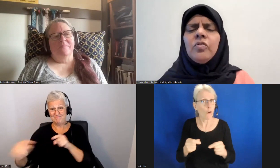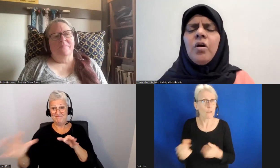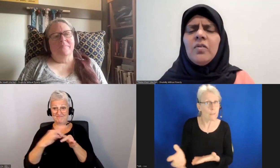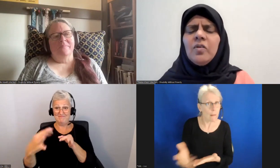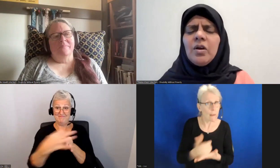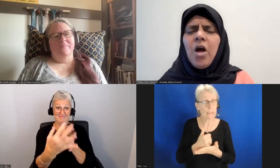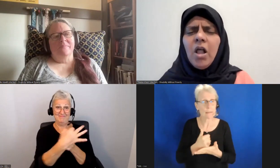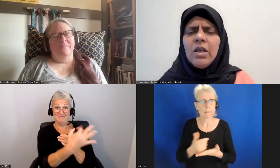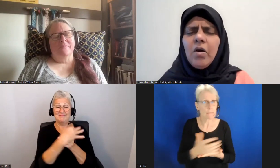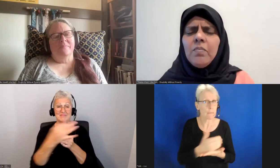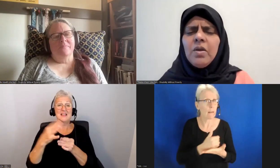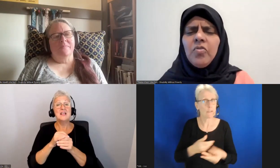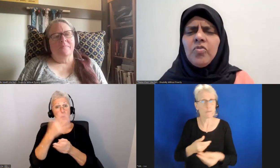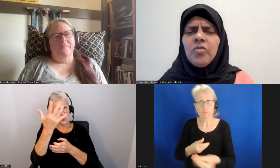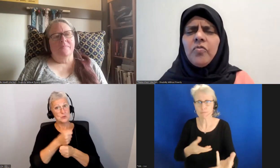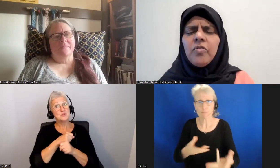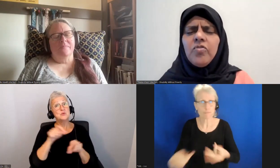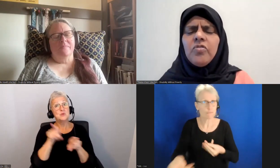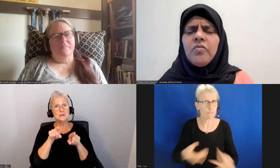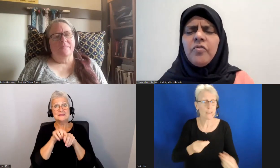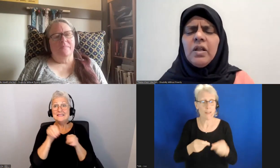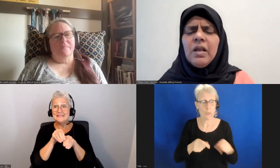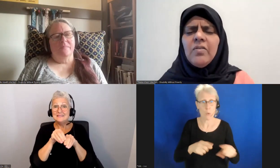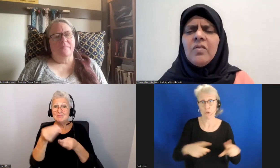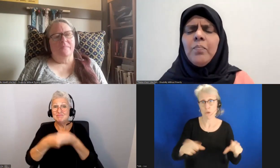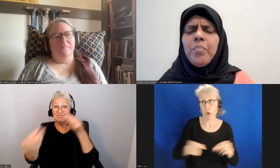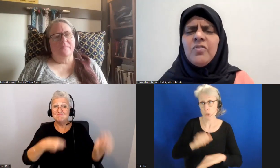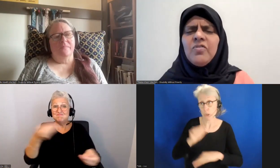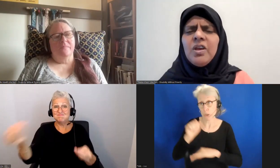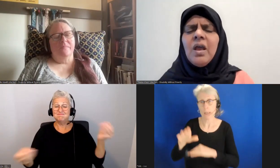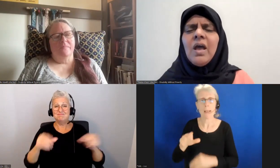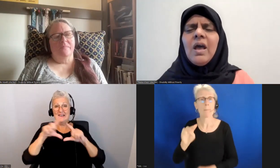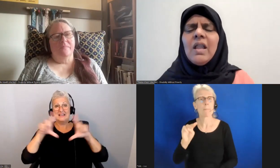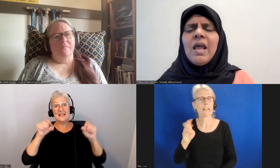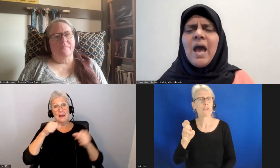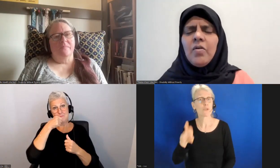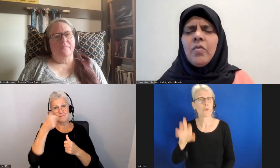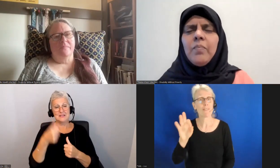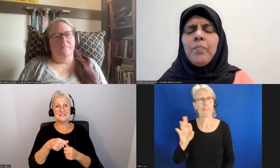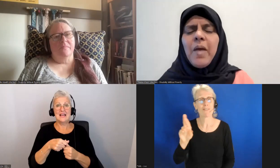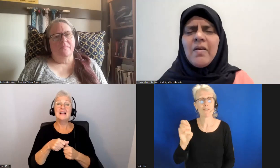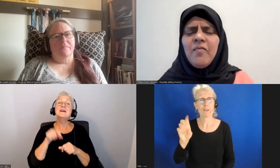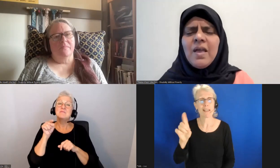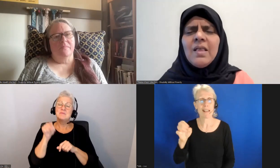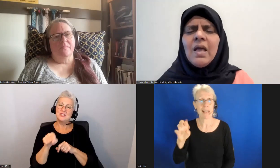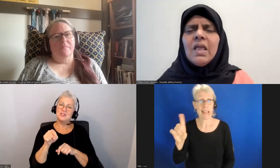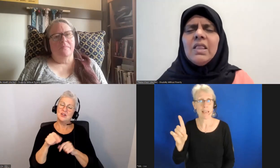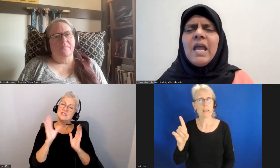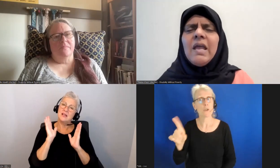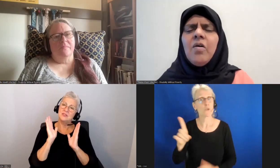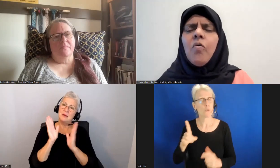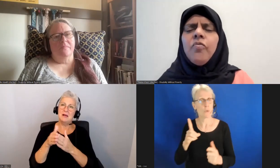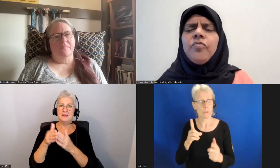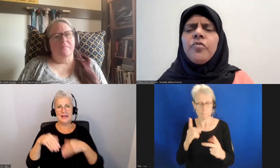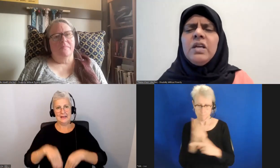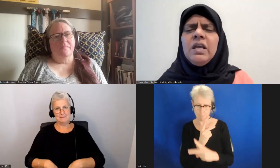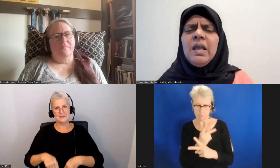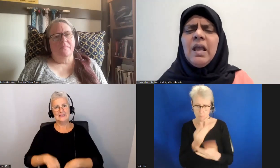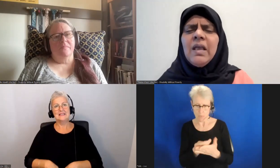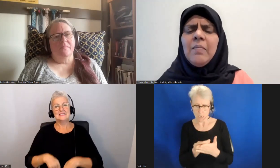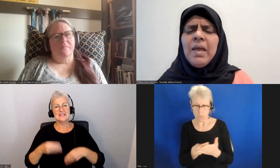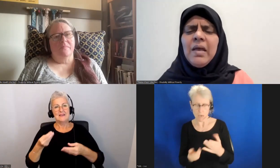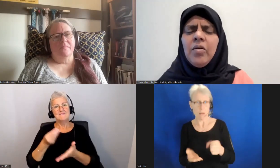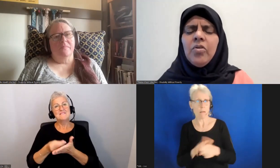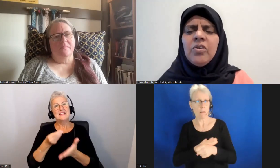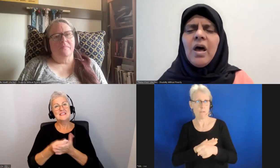These postcards are calling on Minister Chrystia Freeland to budget an adequate benefit. They go